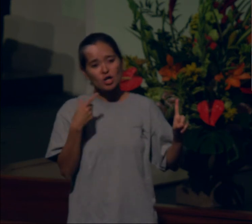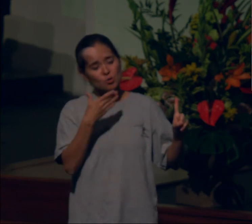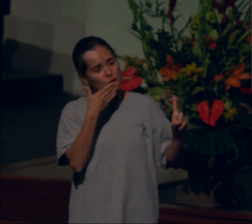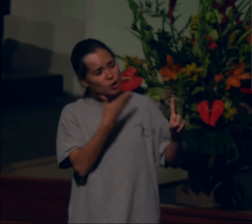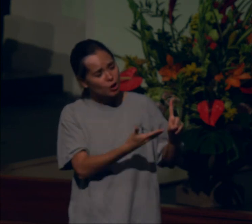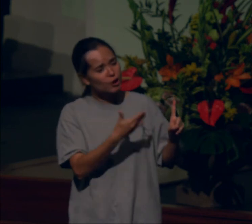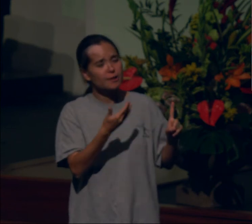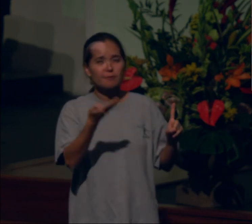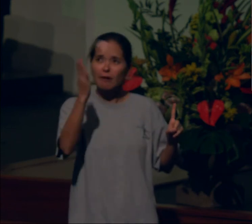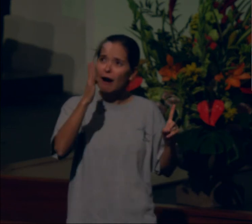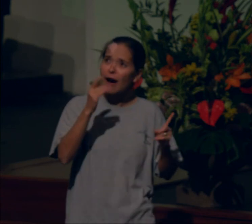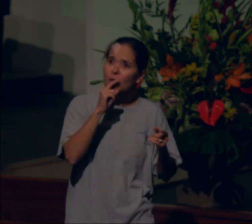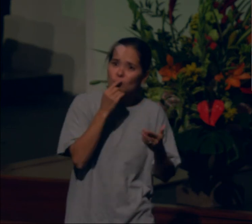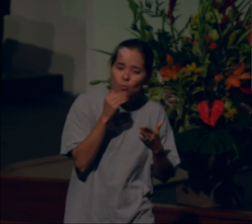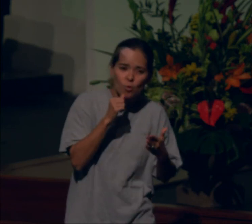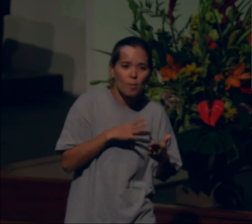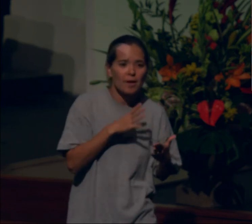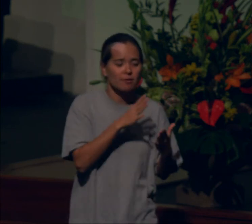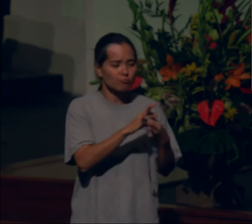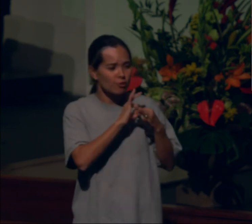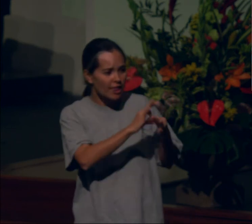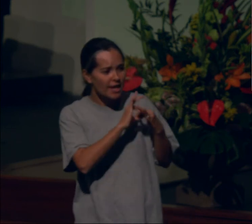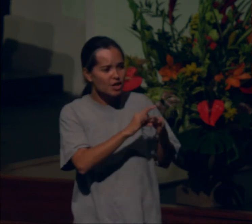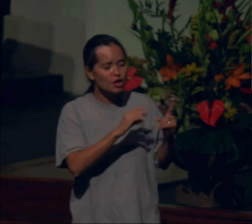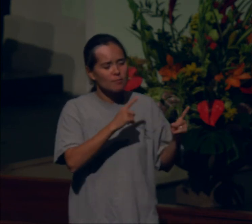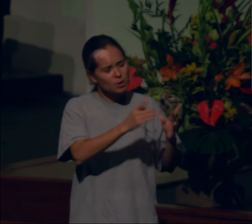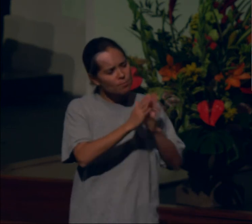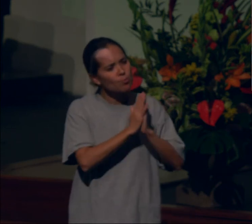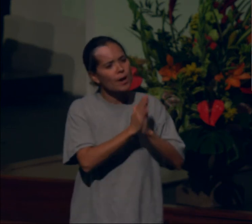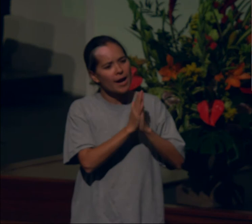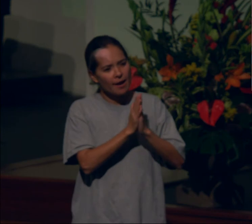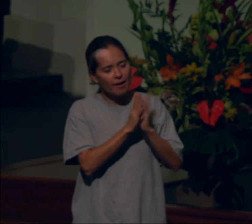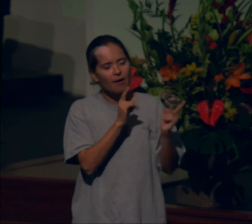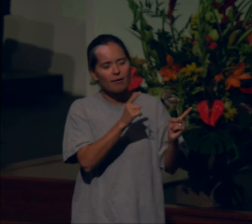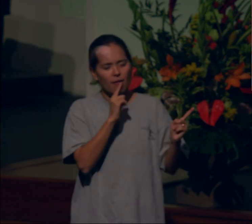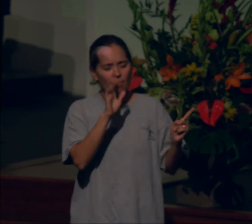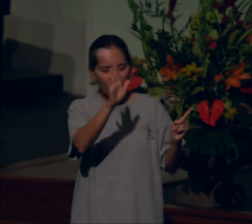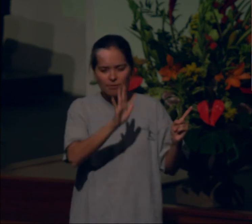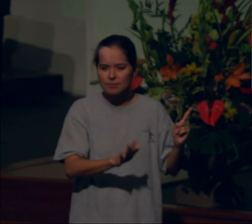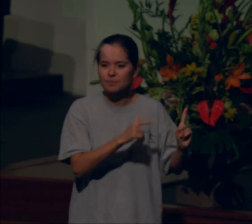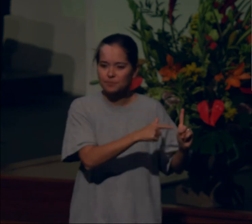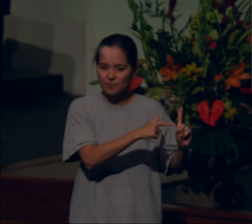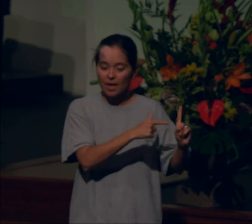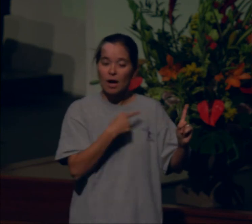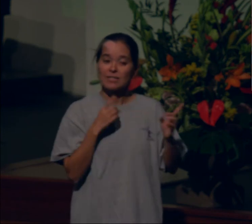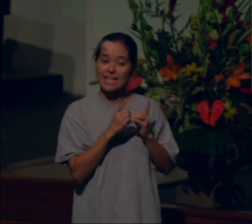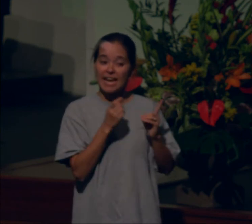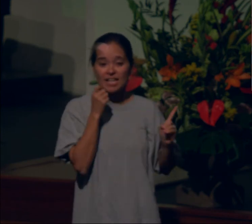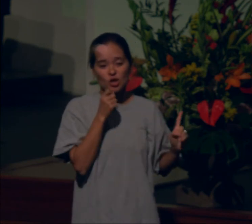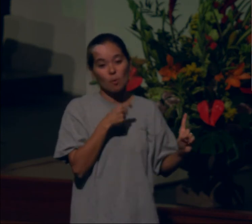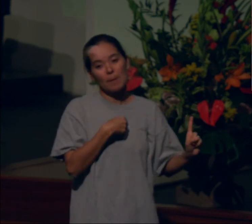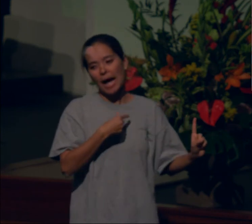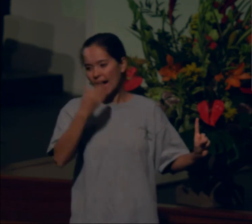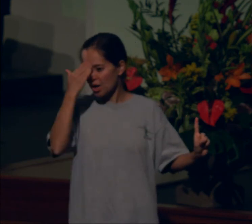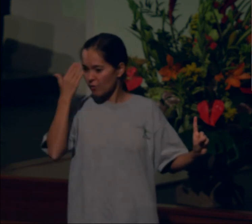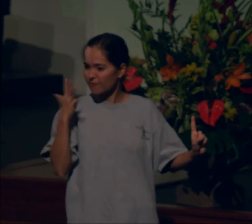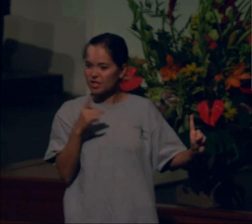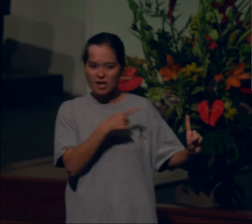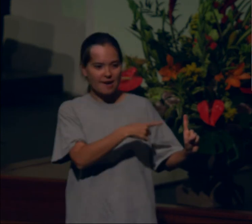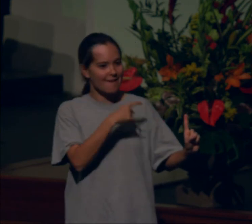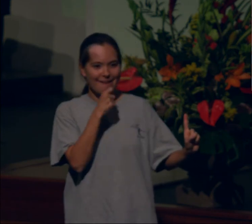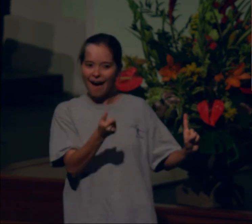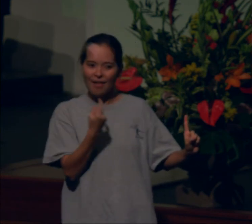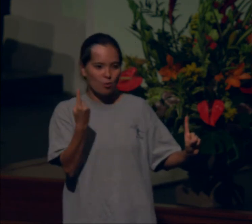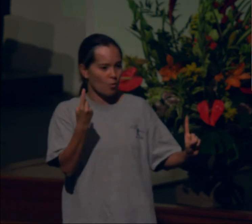a godly relationship. In fact, she was known as the prayer warrior on campus. And I was dating this girl, and I knew that she was not